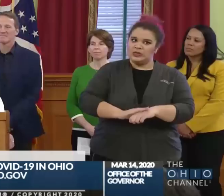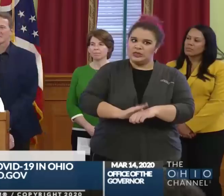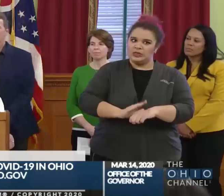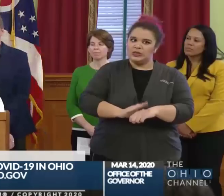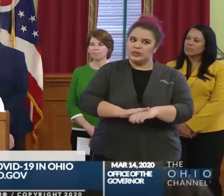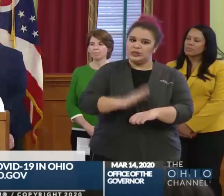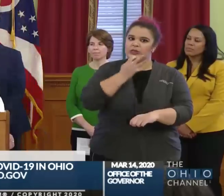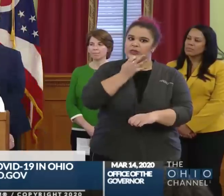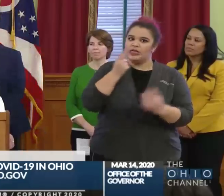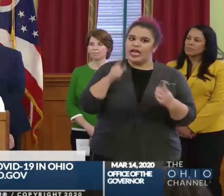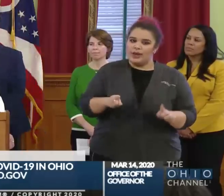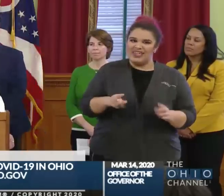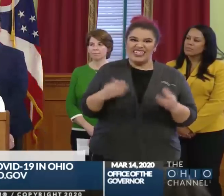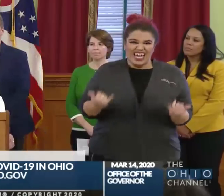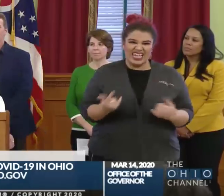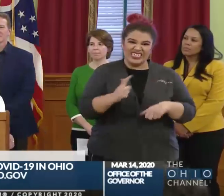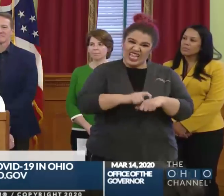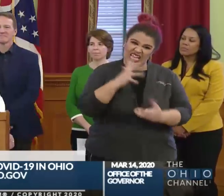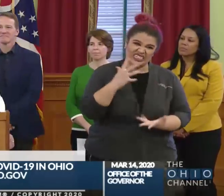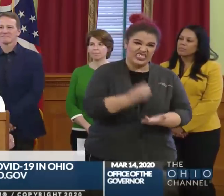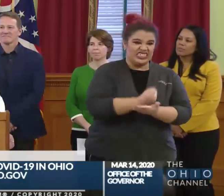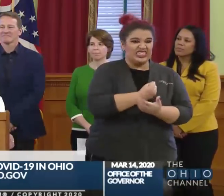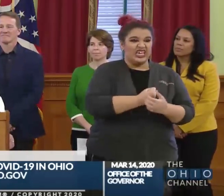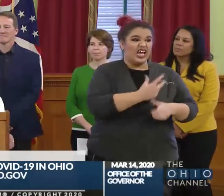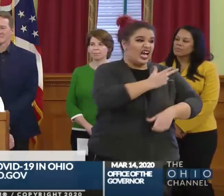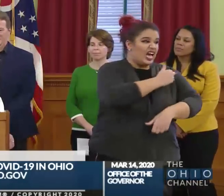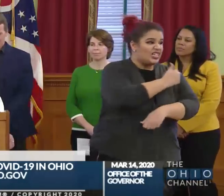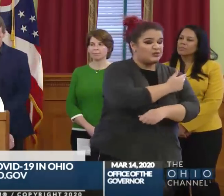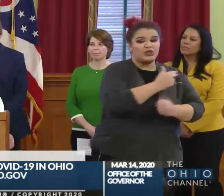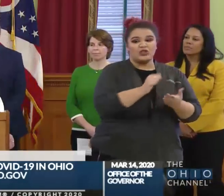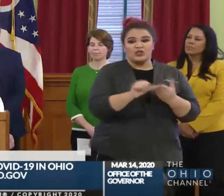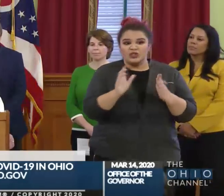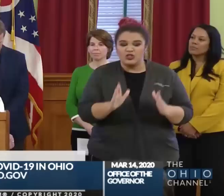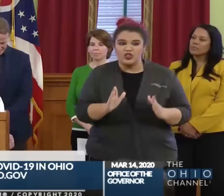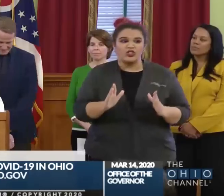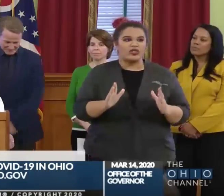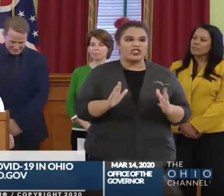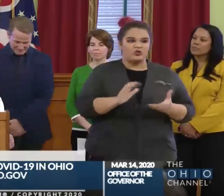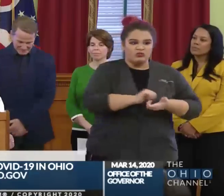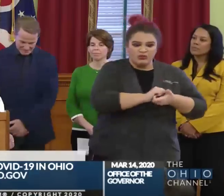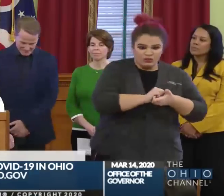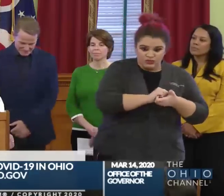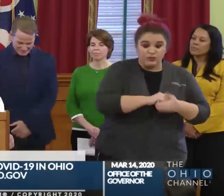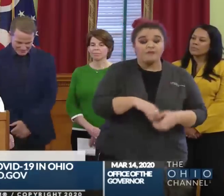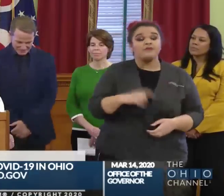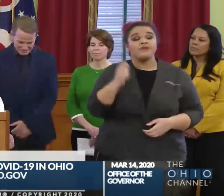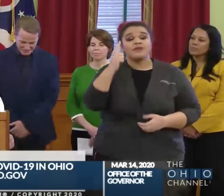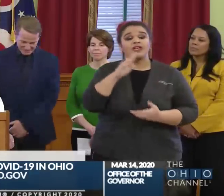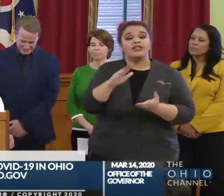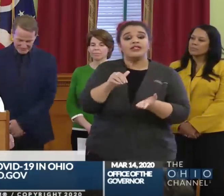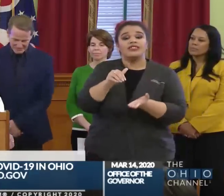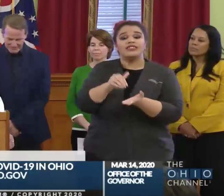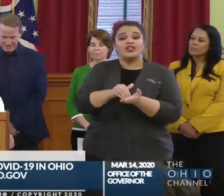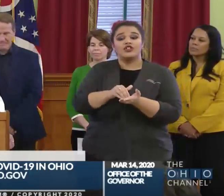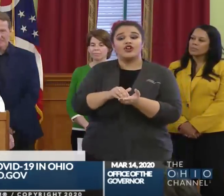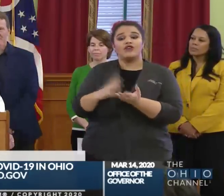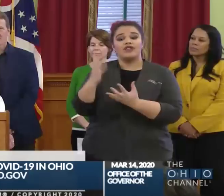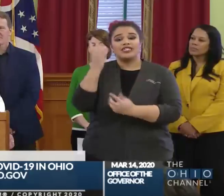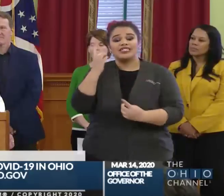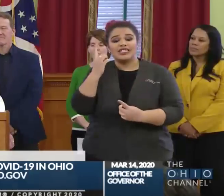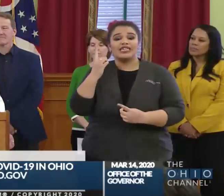your facility, your partners to determine those criteria. The Center for Disease Control has a list of things that hospitals can do to mitigate